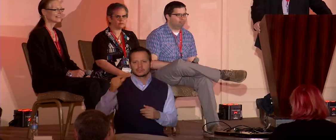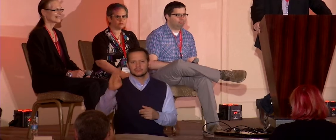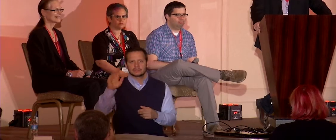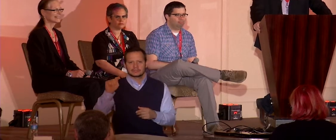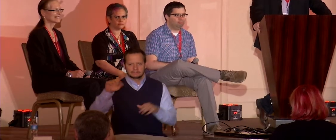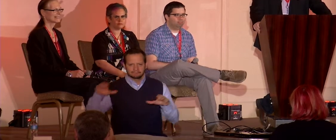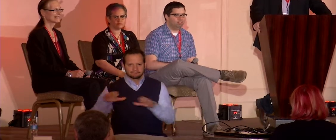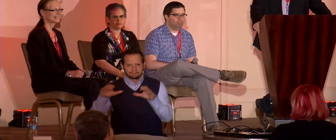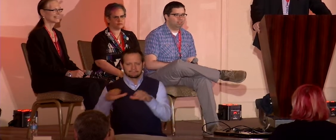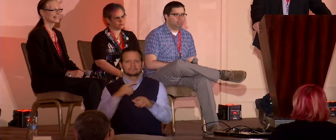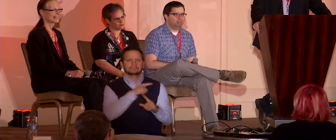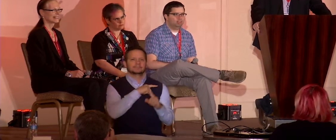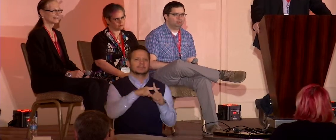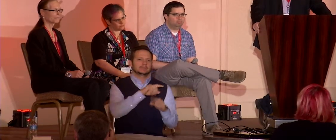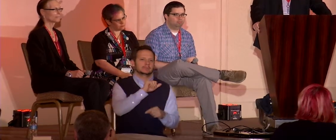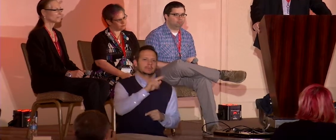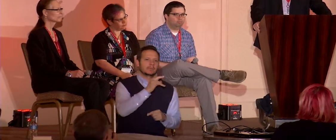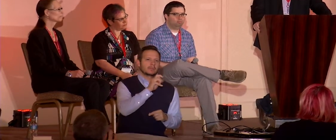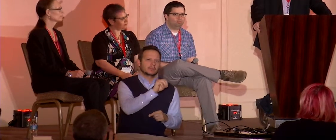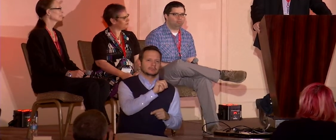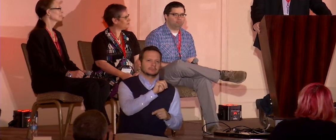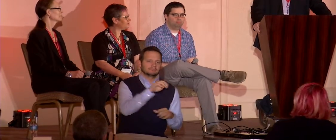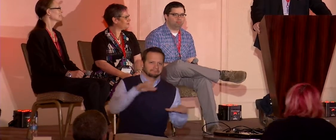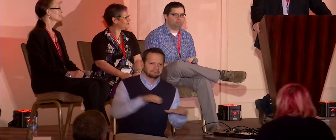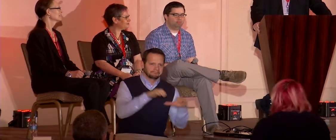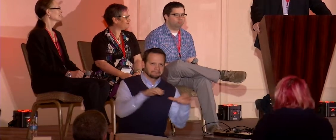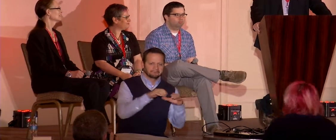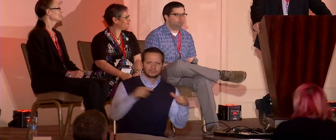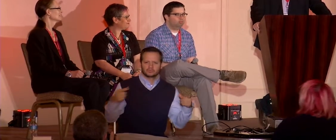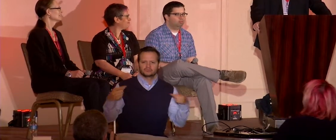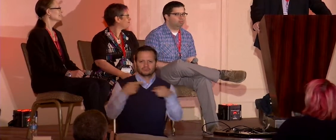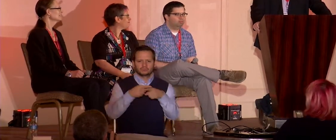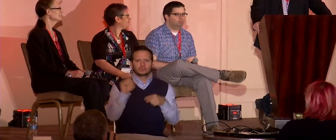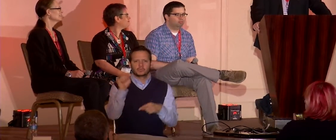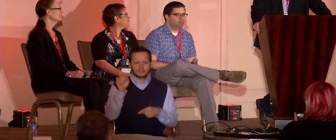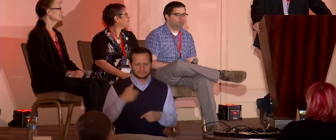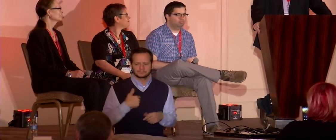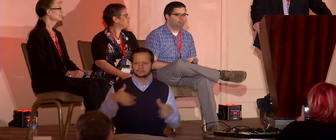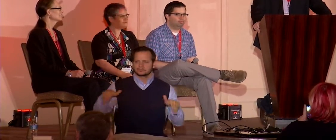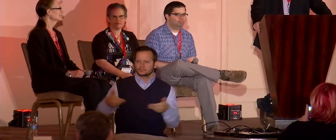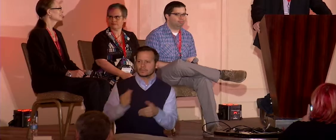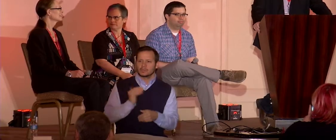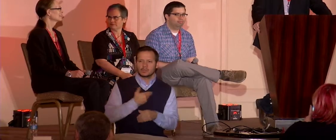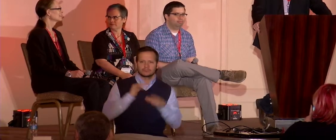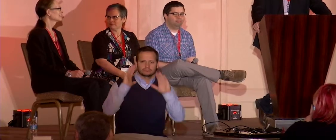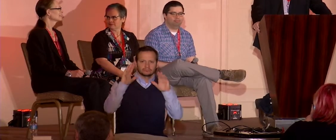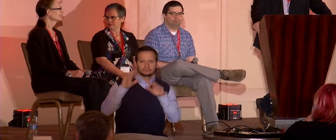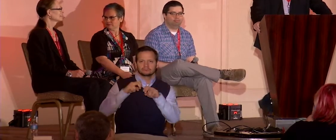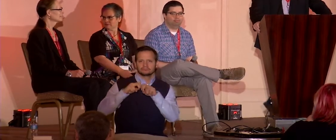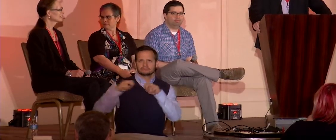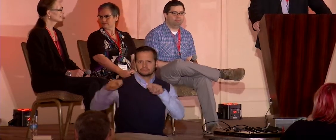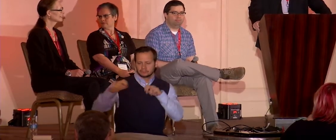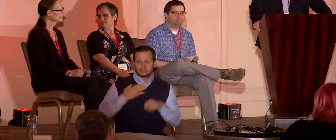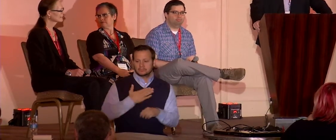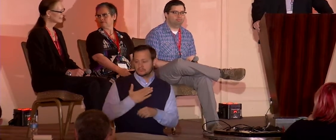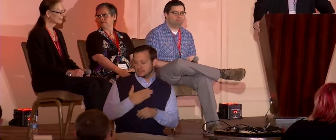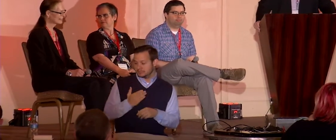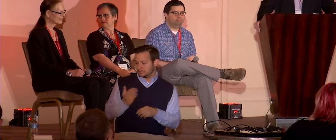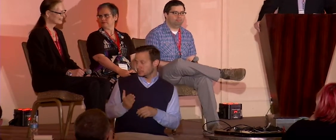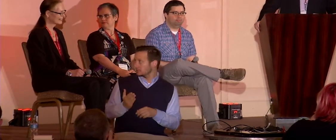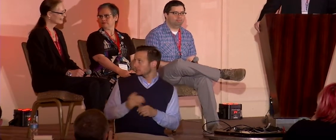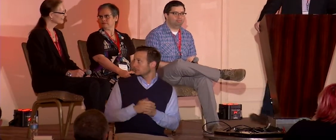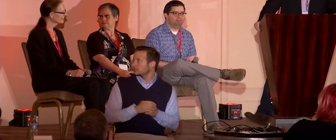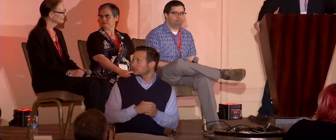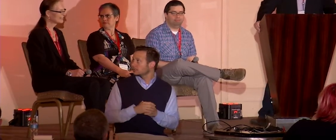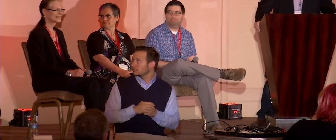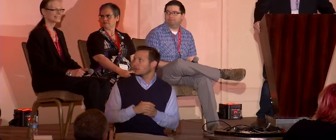activism and atheist activism. I'd like to start by introducing our fantastic panel, starting at my right, your left.